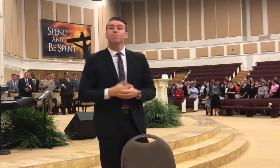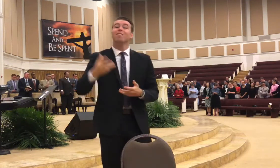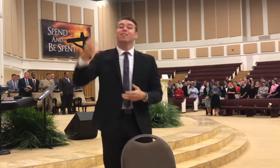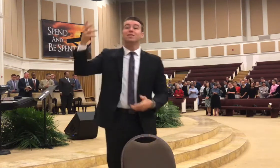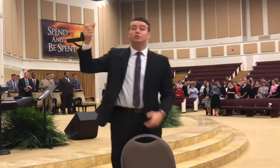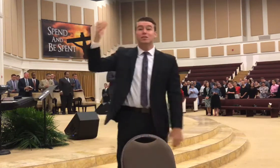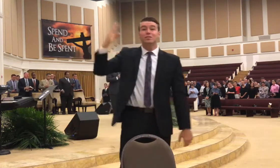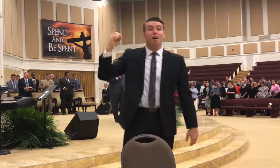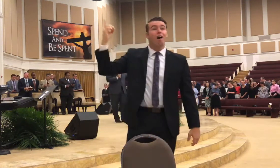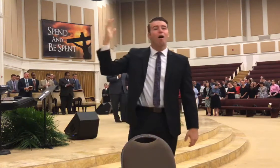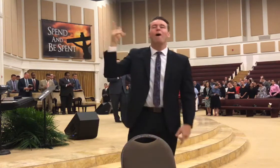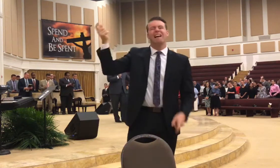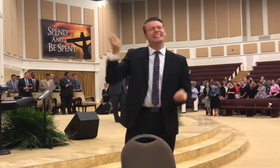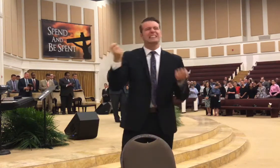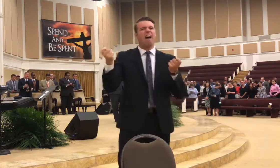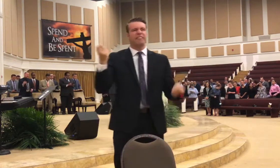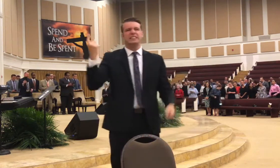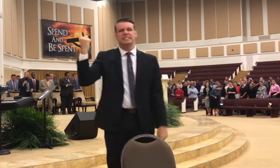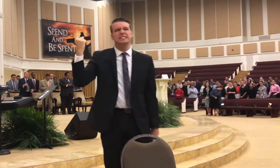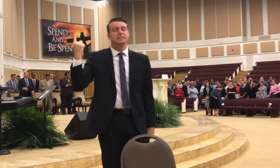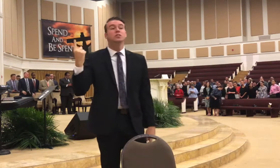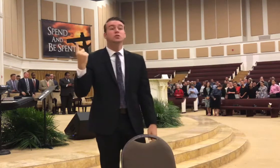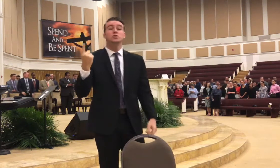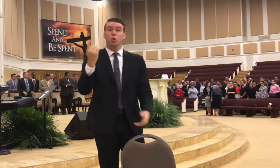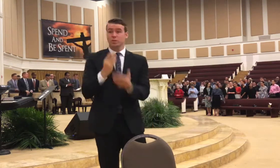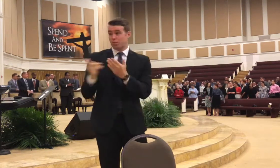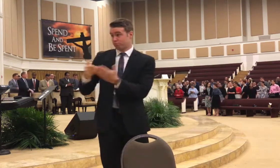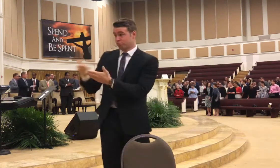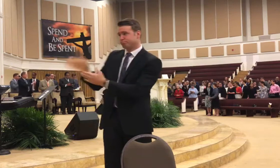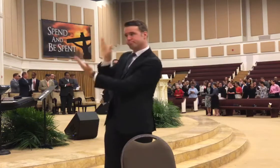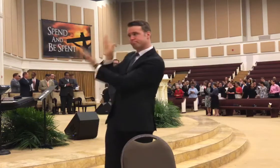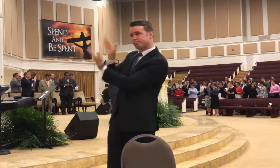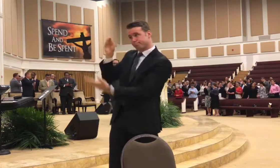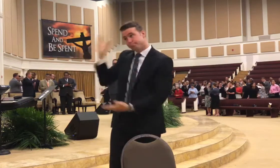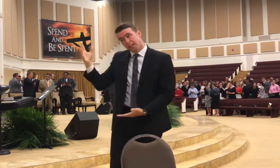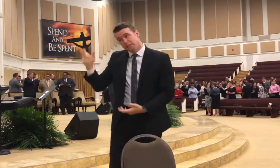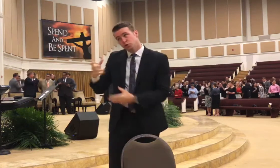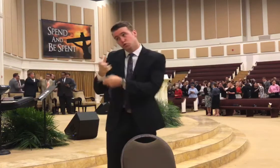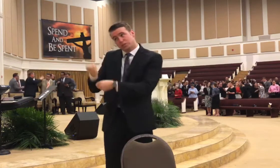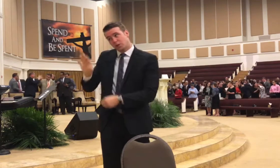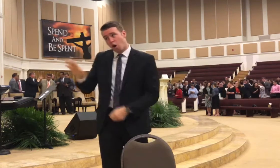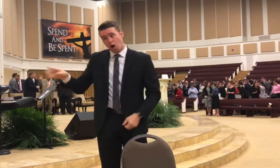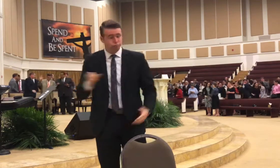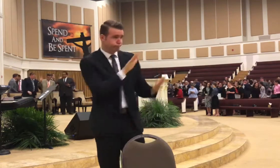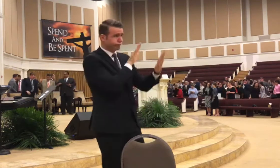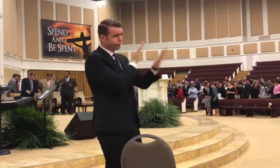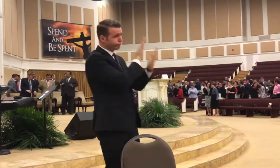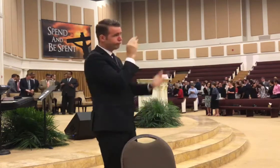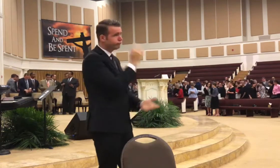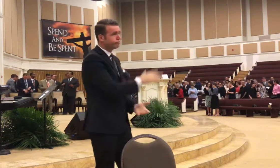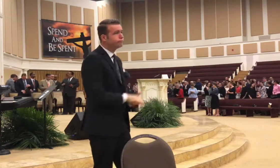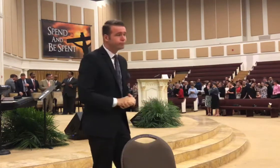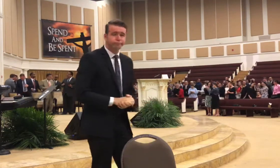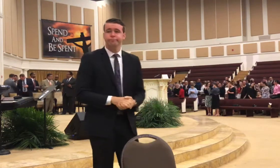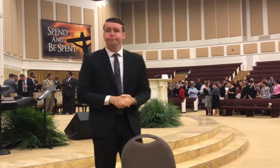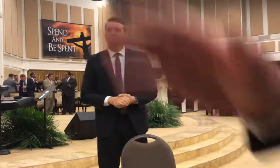Trust God. He's got this. Give somebody a high five and say, you need to trust God because he's got